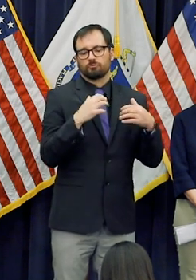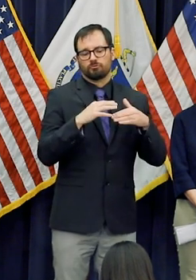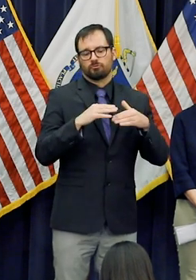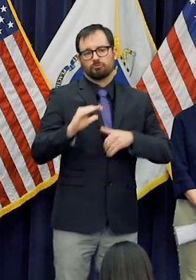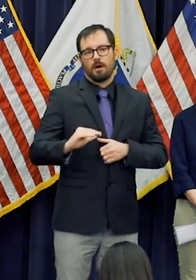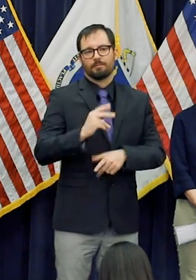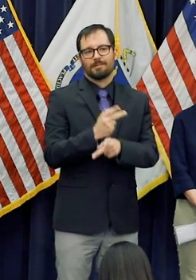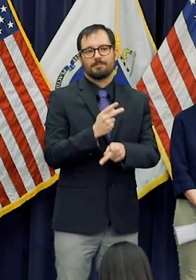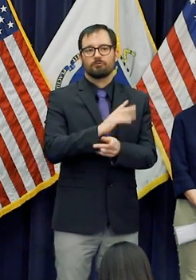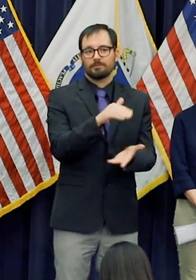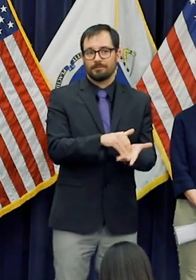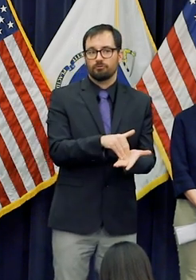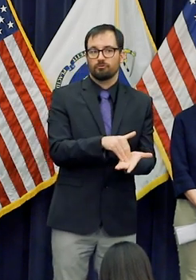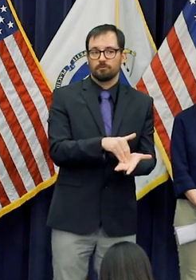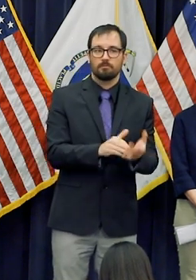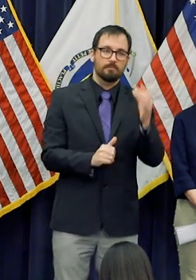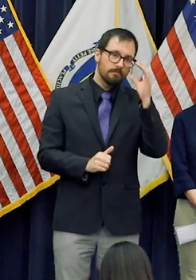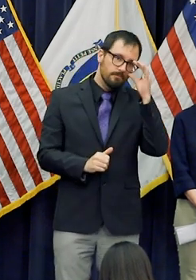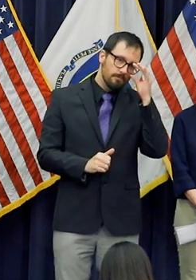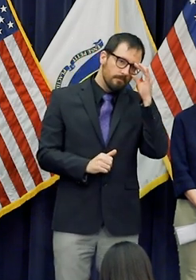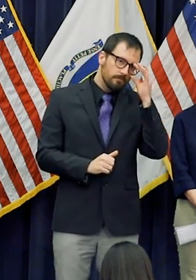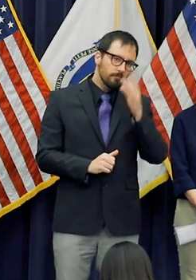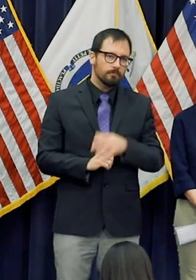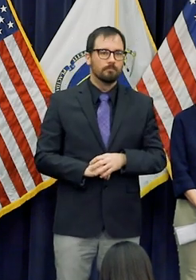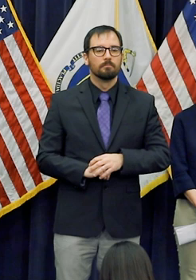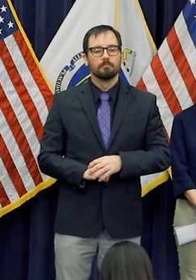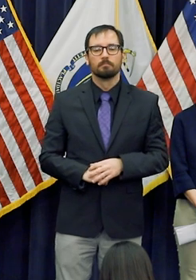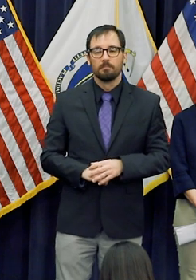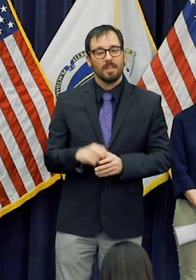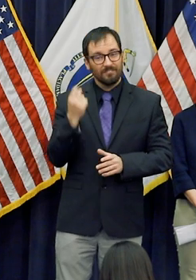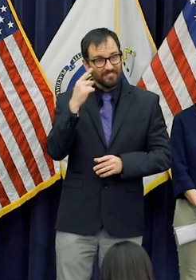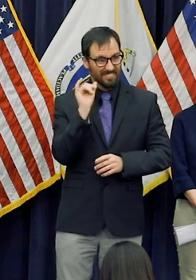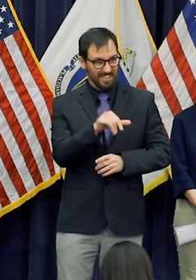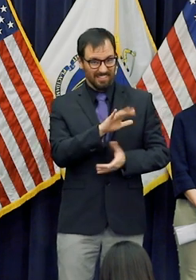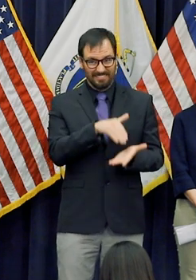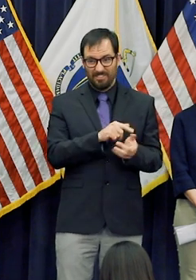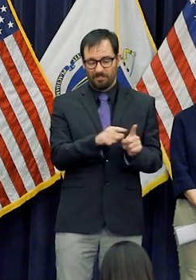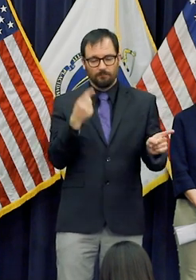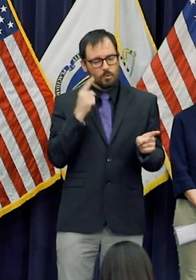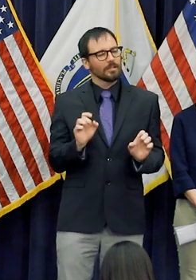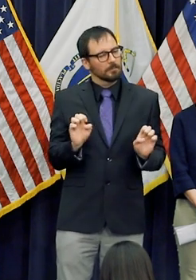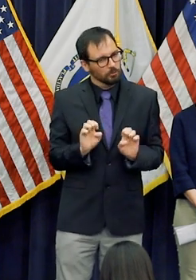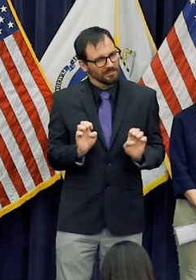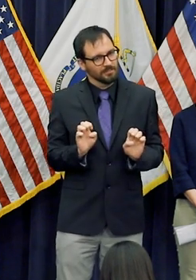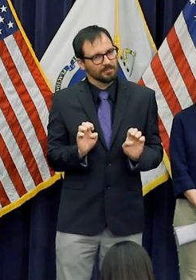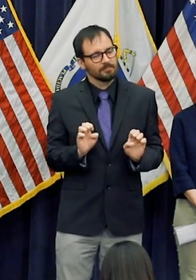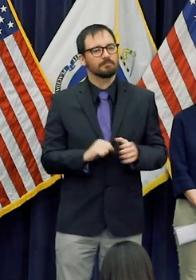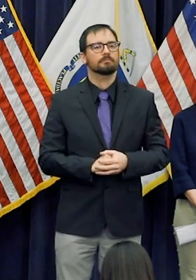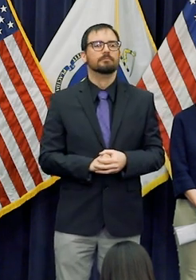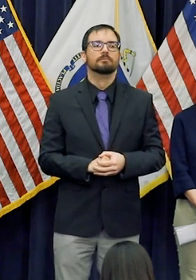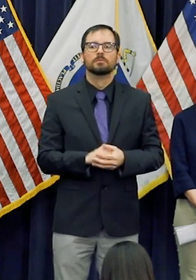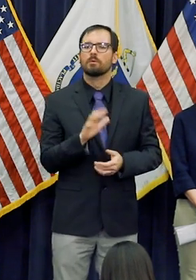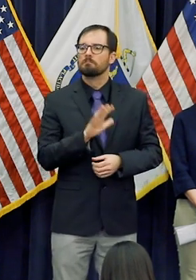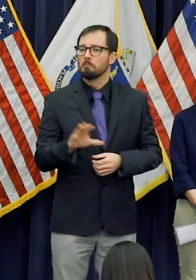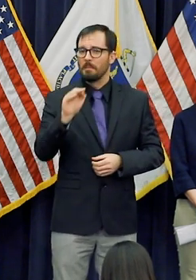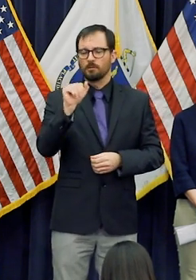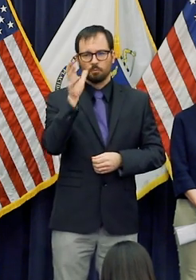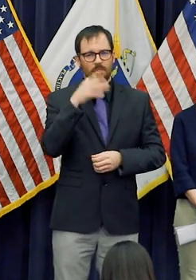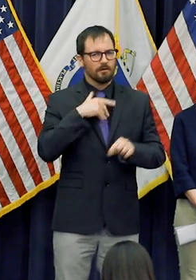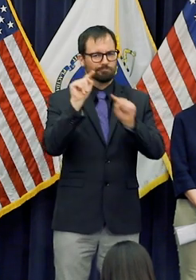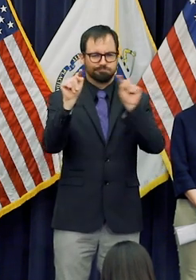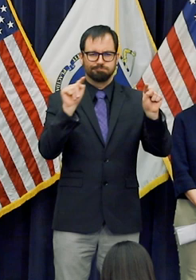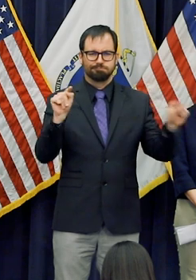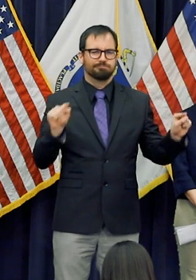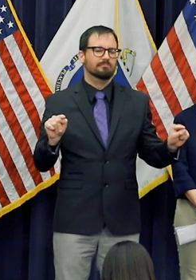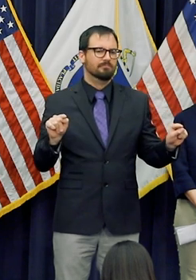access to emergency child care programs in every region of the Commonwealth. Providers impacted by these closures will continue